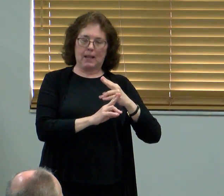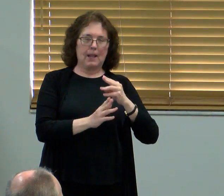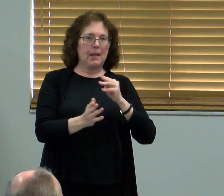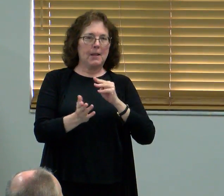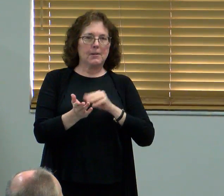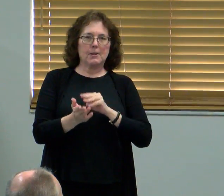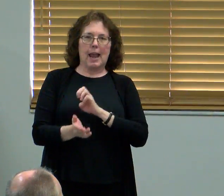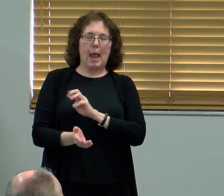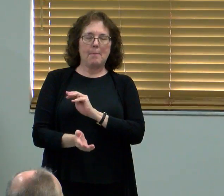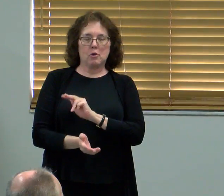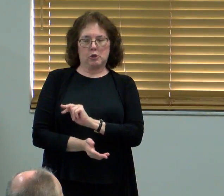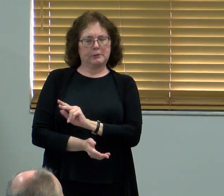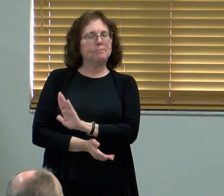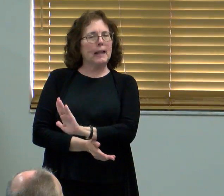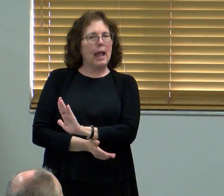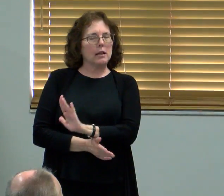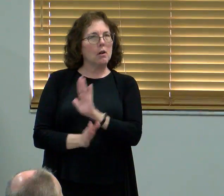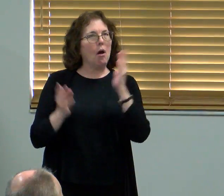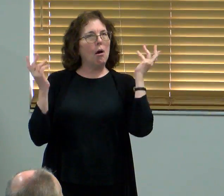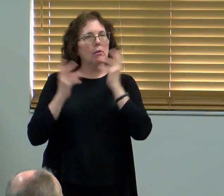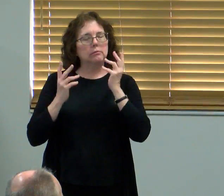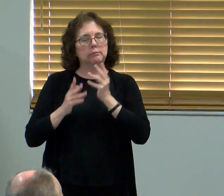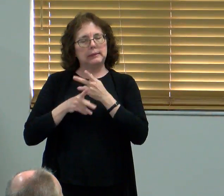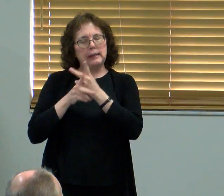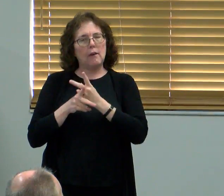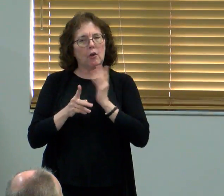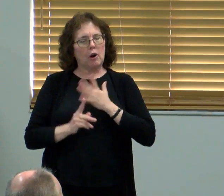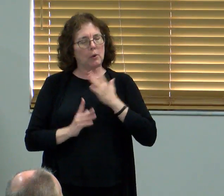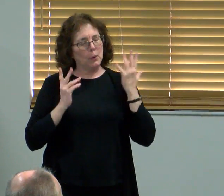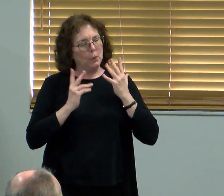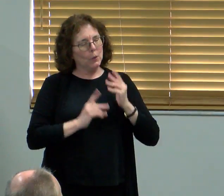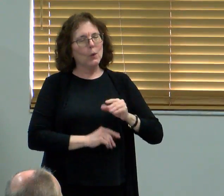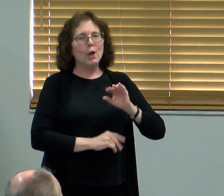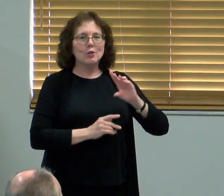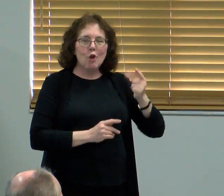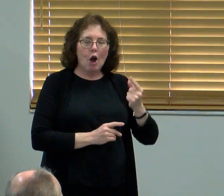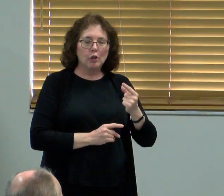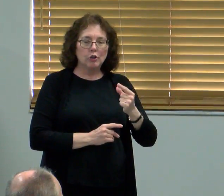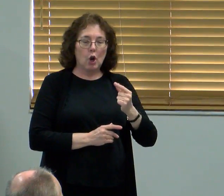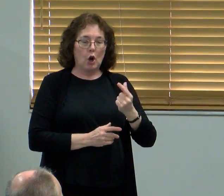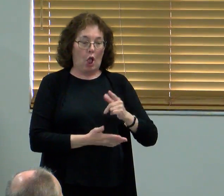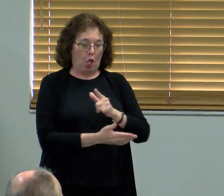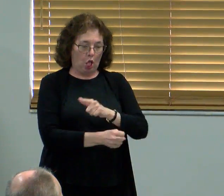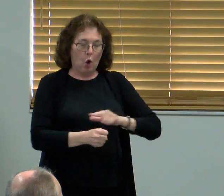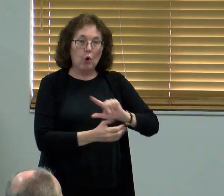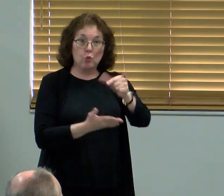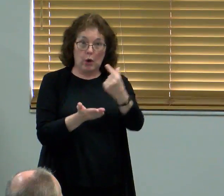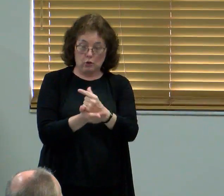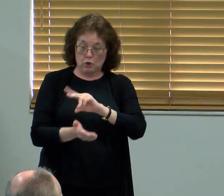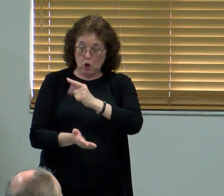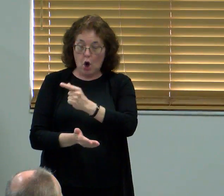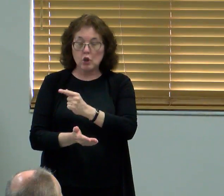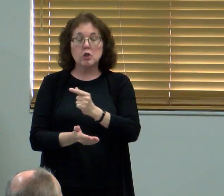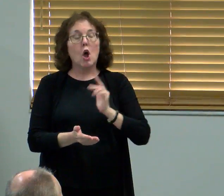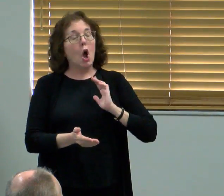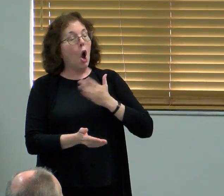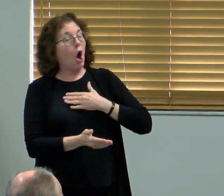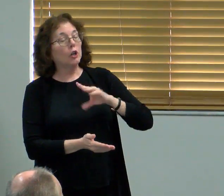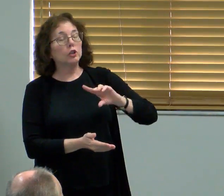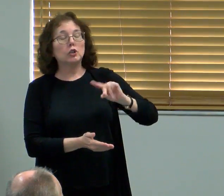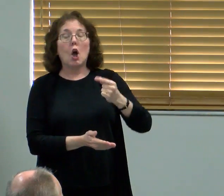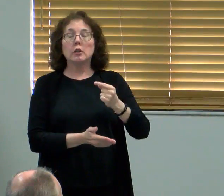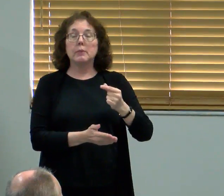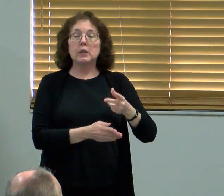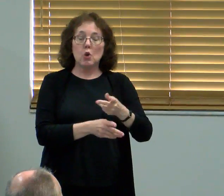exceptional care for our exceptional dogs, including our local graduate dogs, our dogs being raised by our volunteer